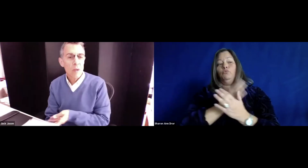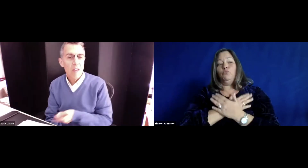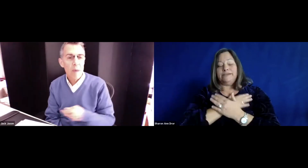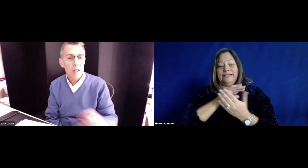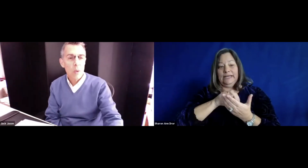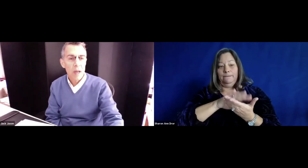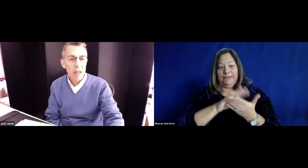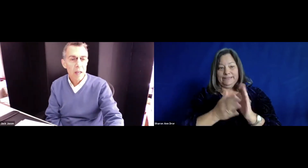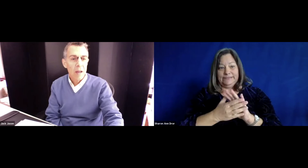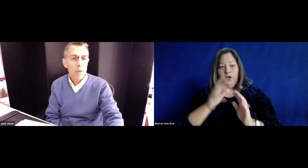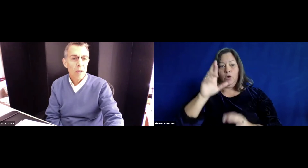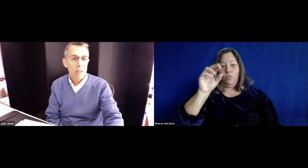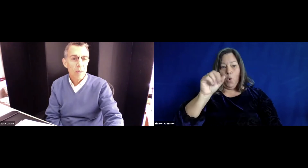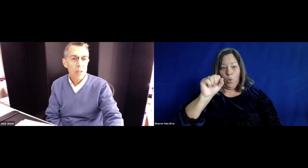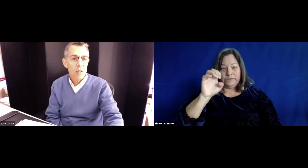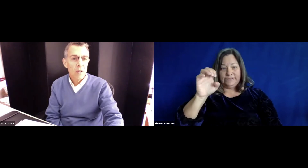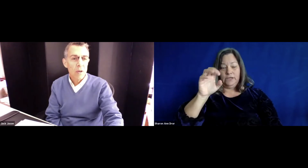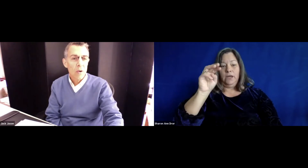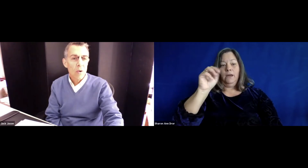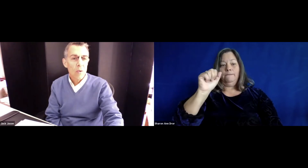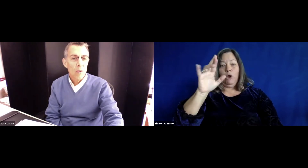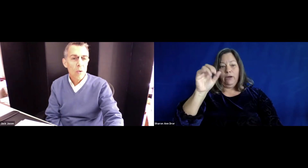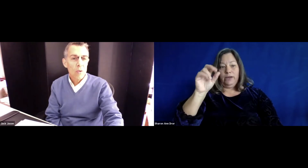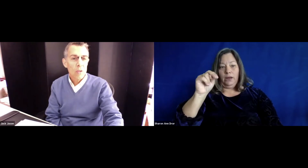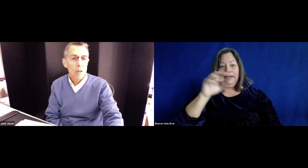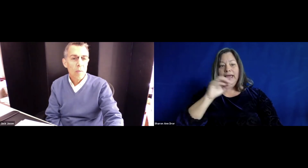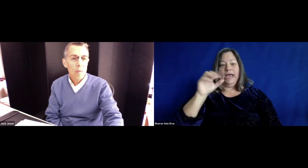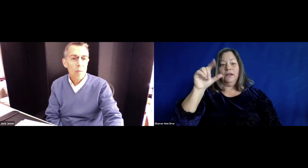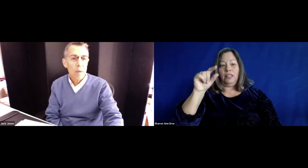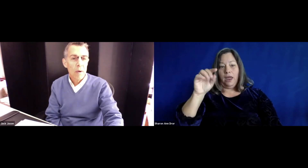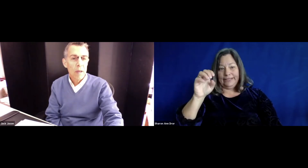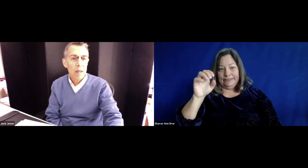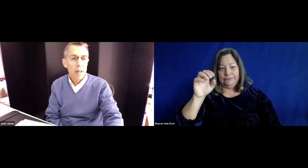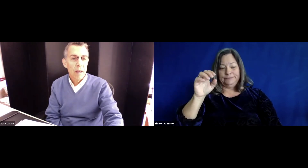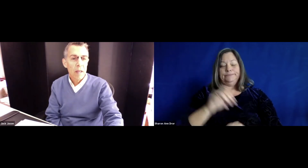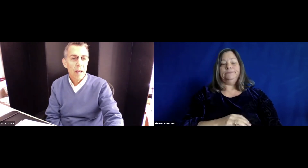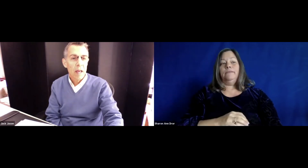passed away, rest in peace. Rose, Marion,